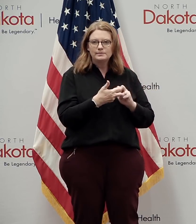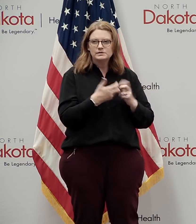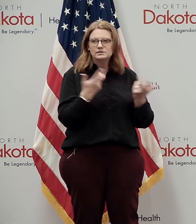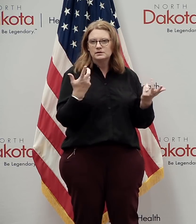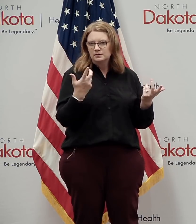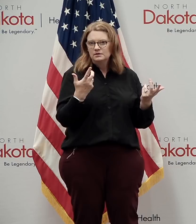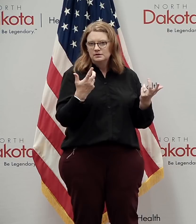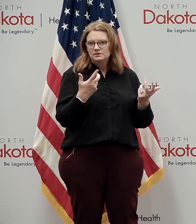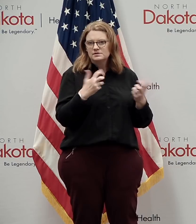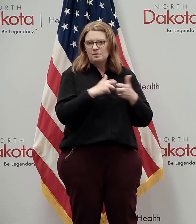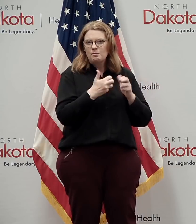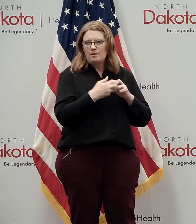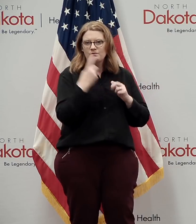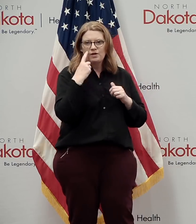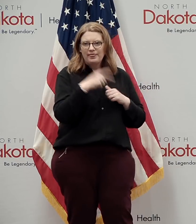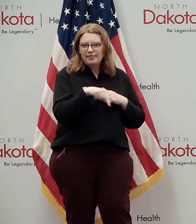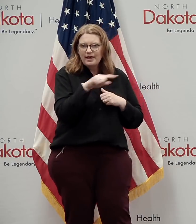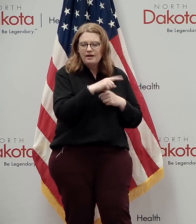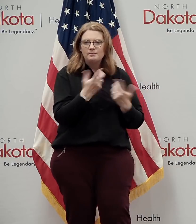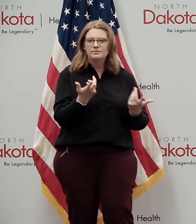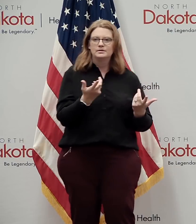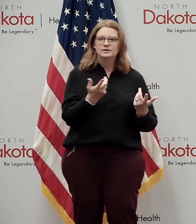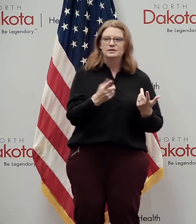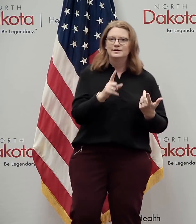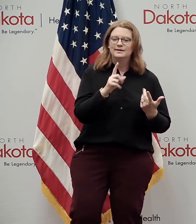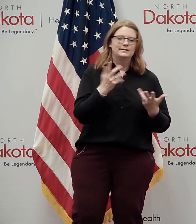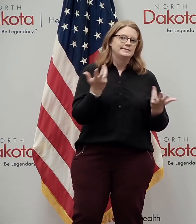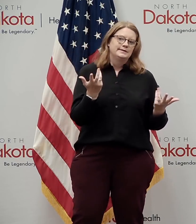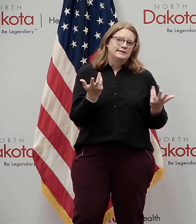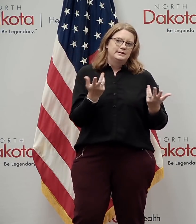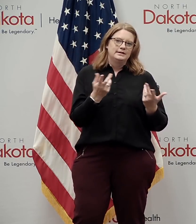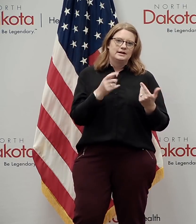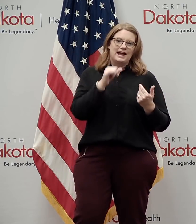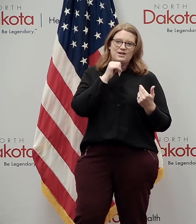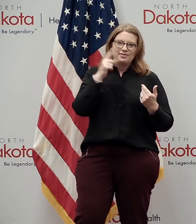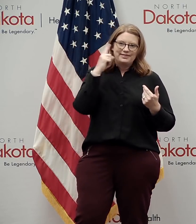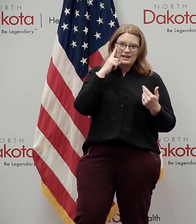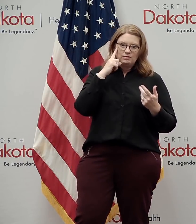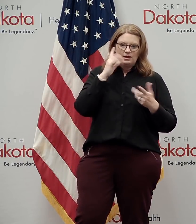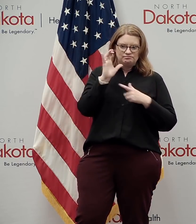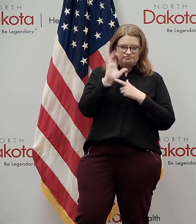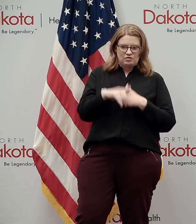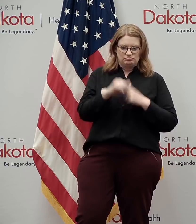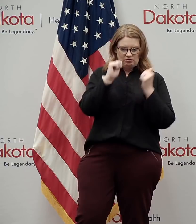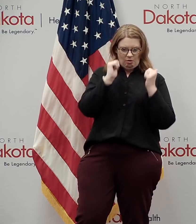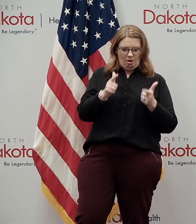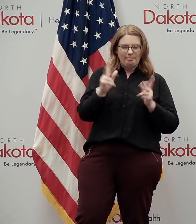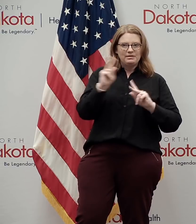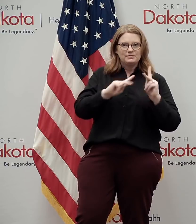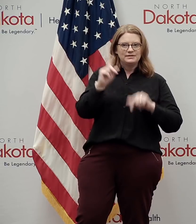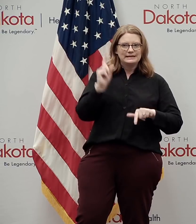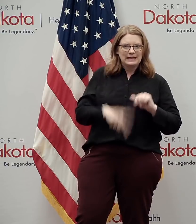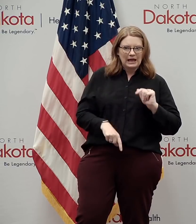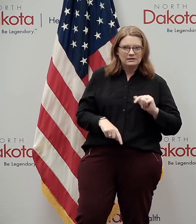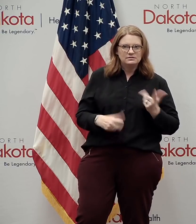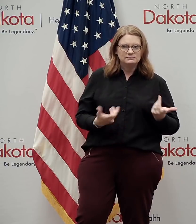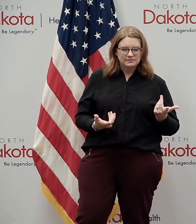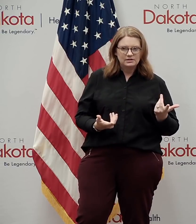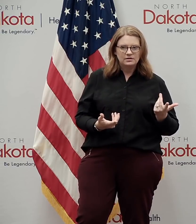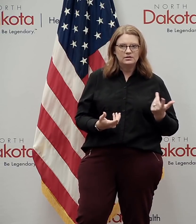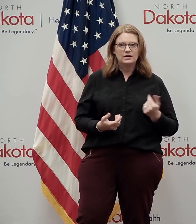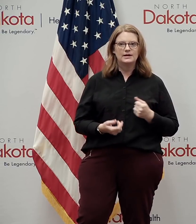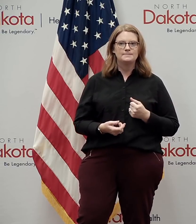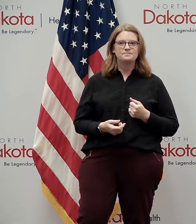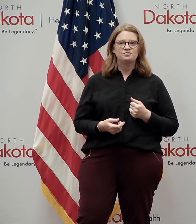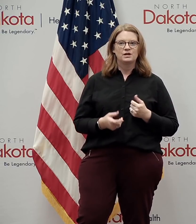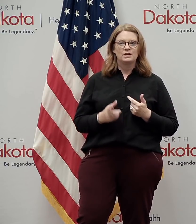That creates a problem for them. So whether it's a one-size-fits-all approach, I don't think so. And we've got very low counts, as we've talked